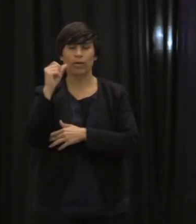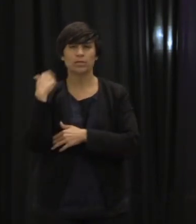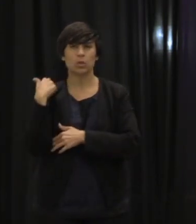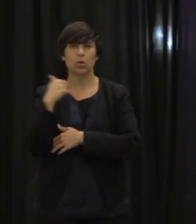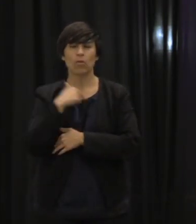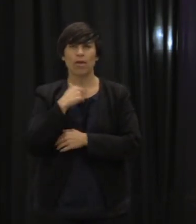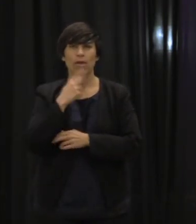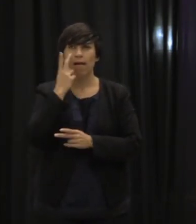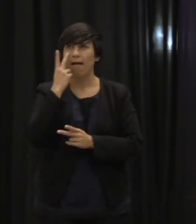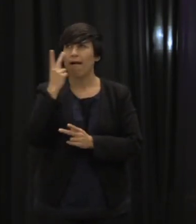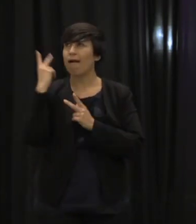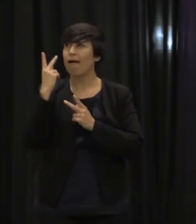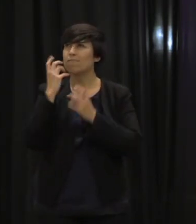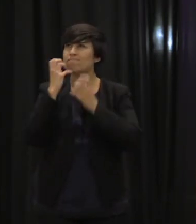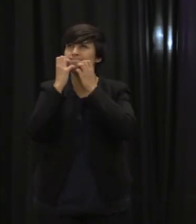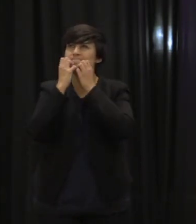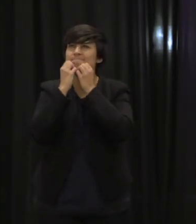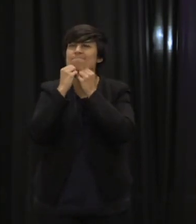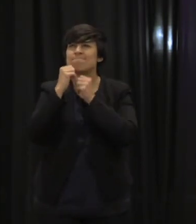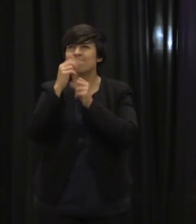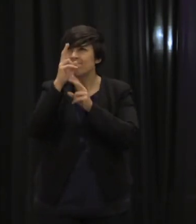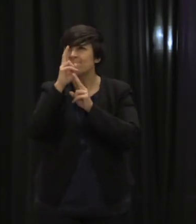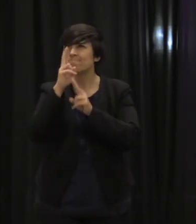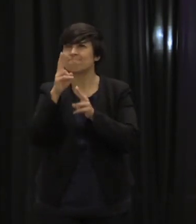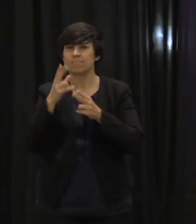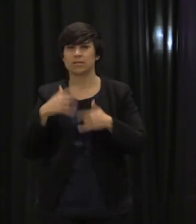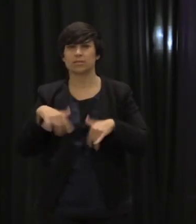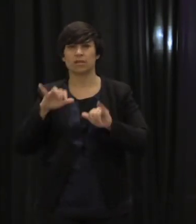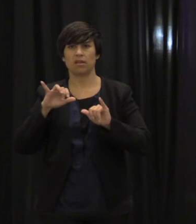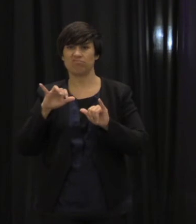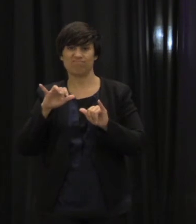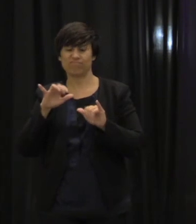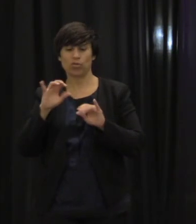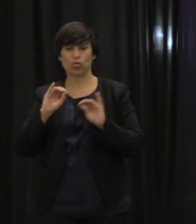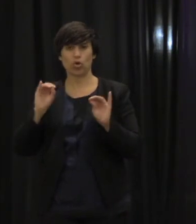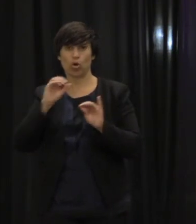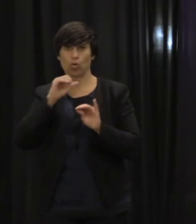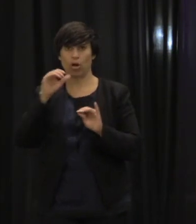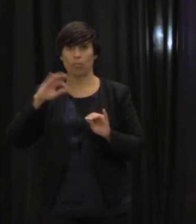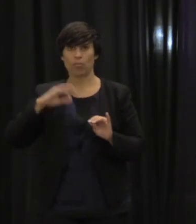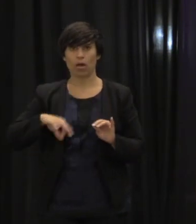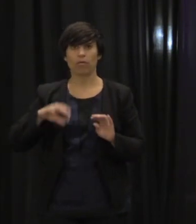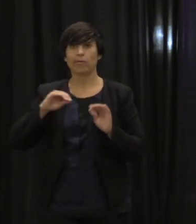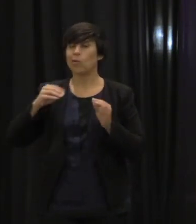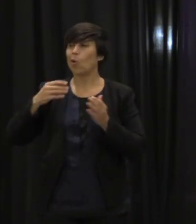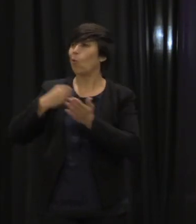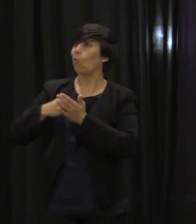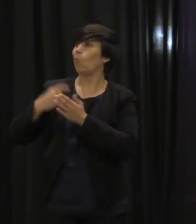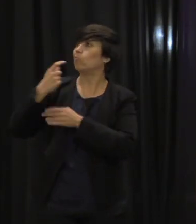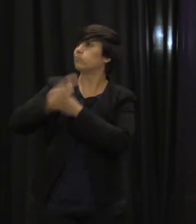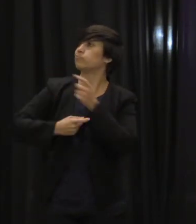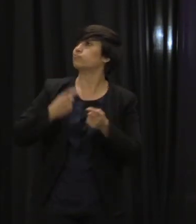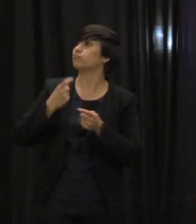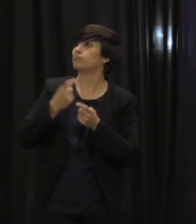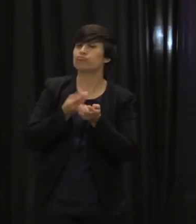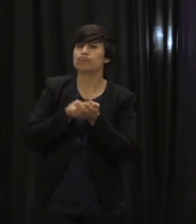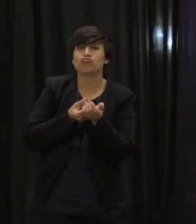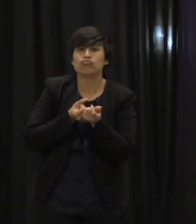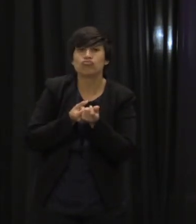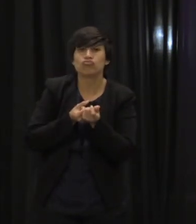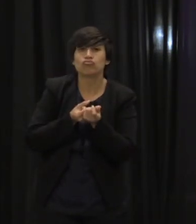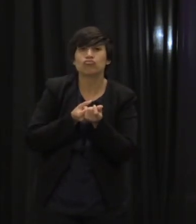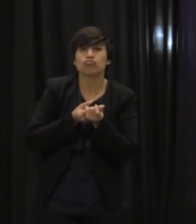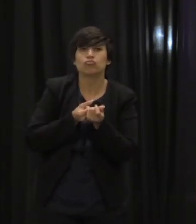look back upon today, they happened without nonprofits, without funders and funding. Never forget